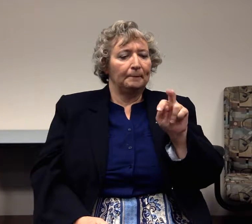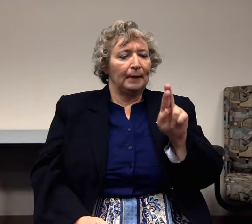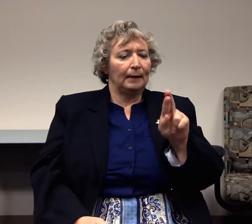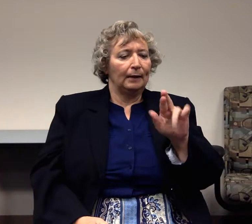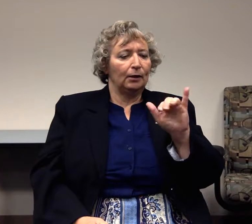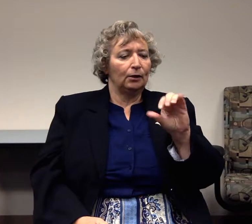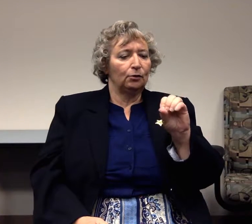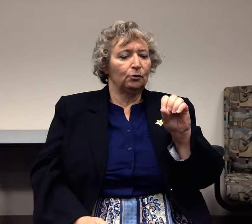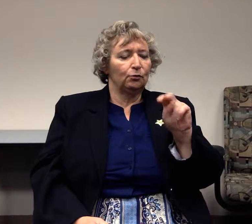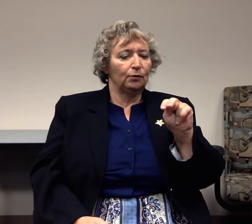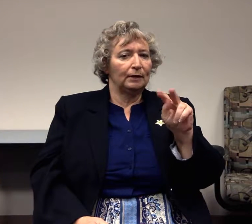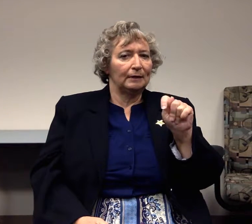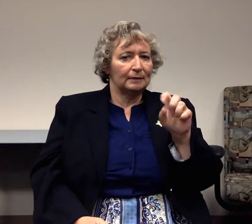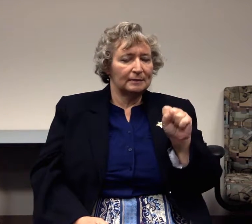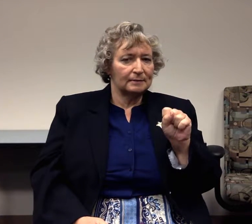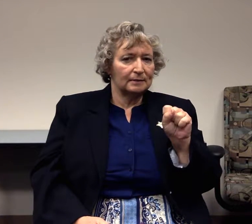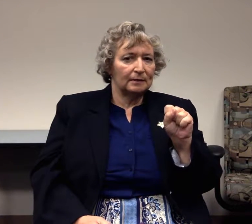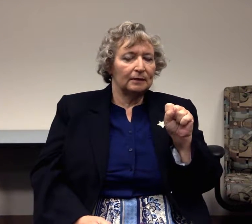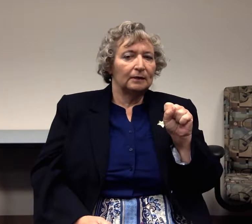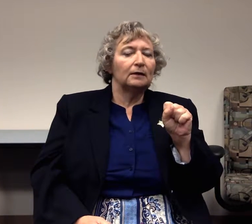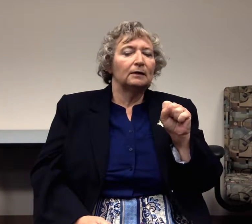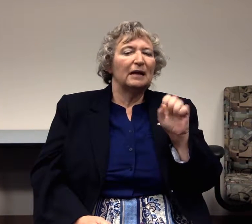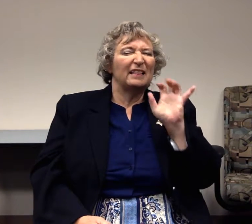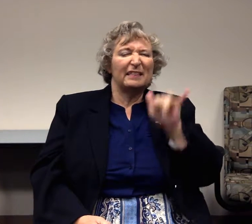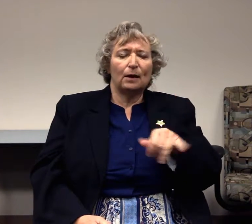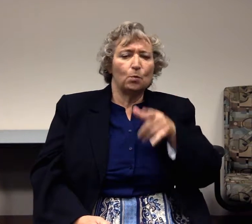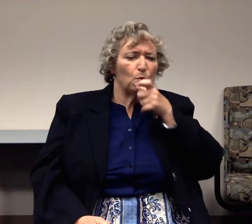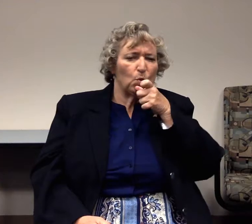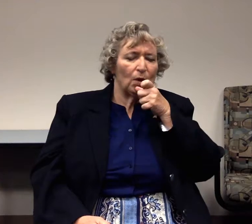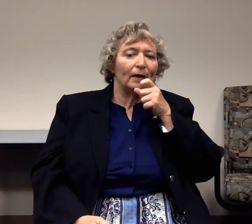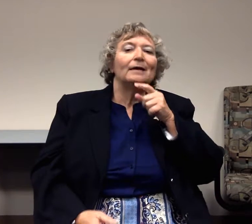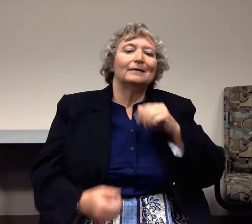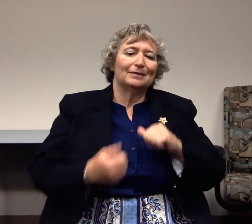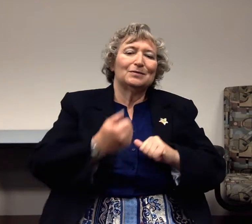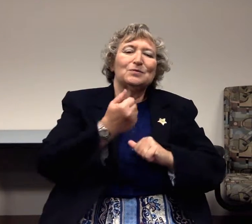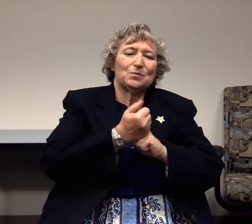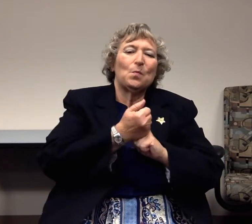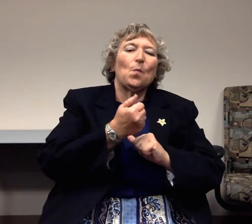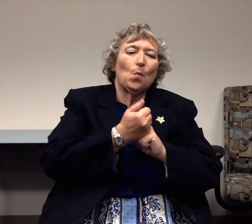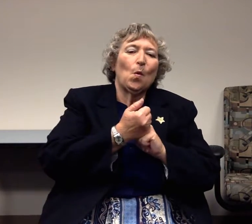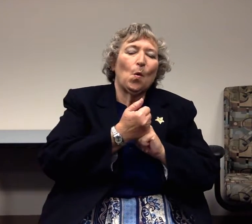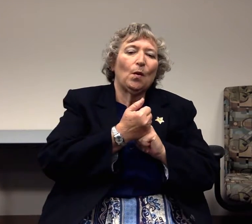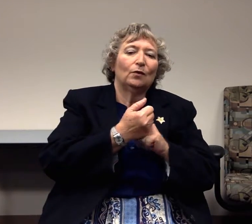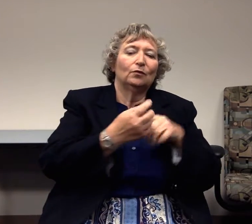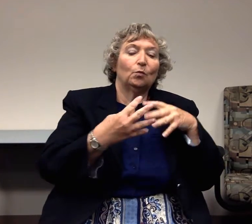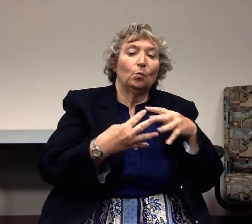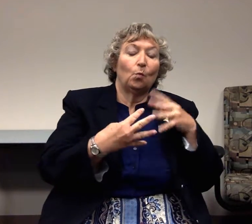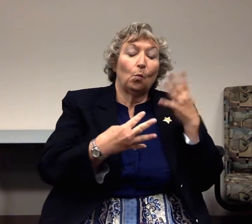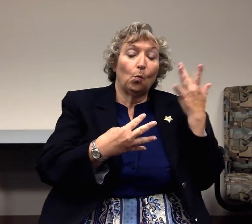And a patriot is someone who supported the war. They wanted to break away from Great Britain. So they